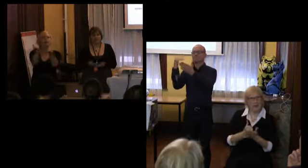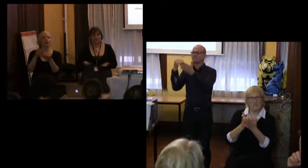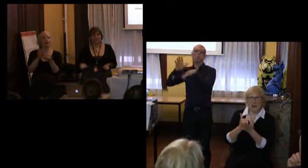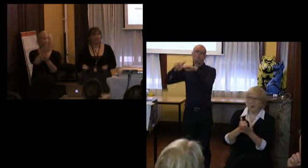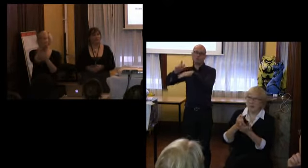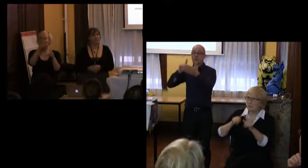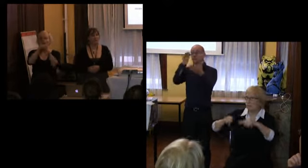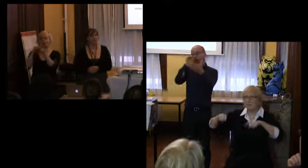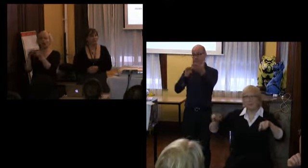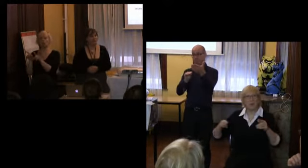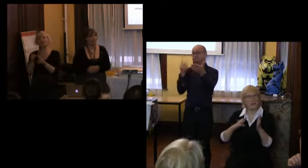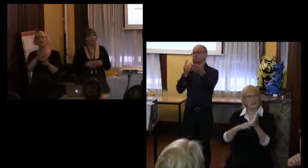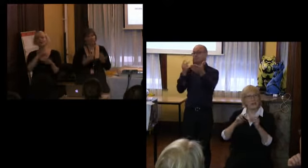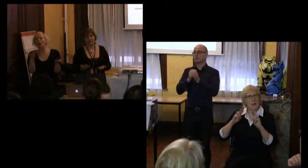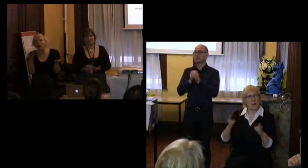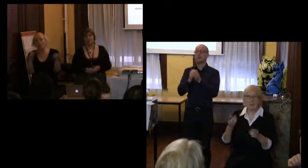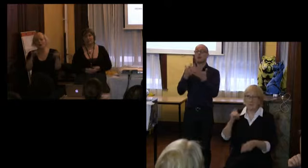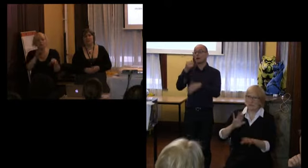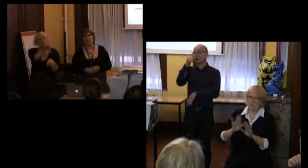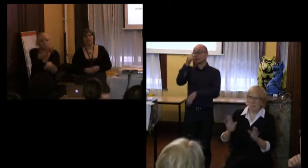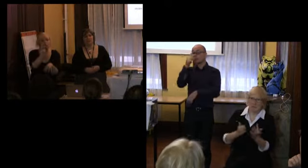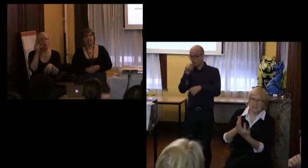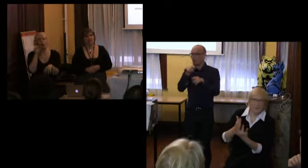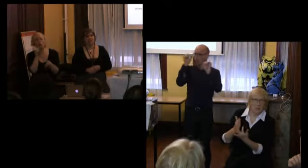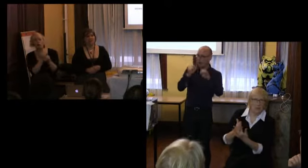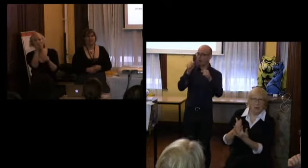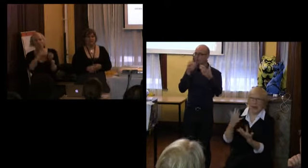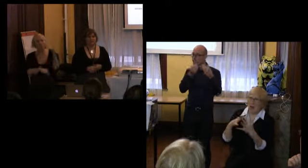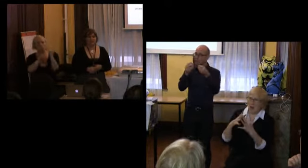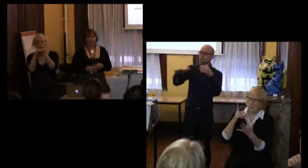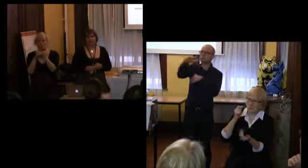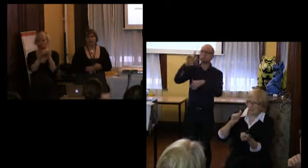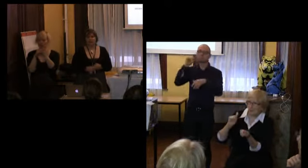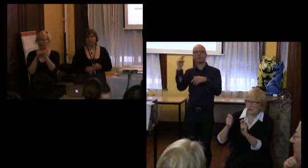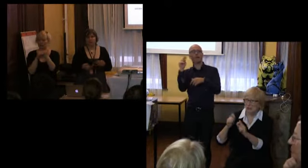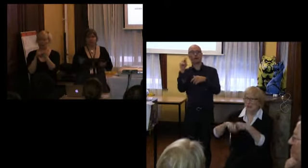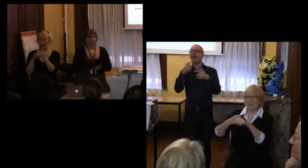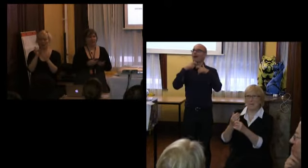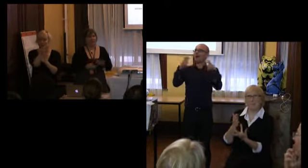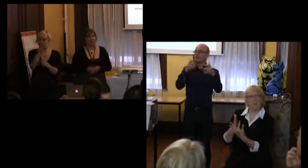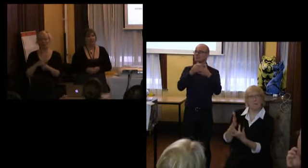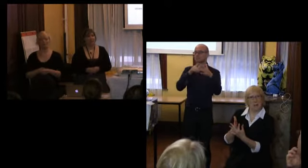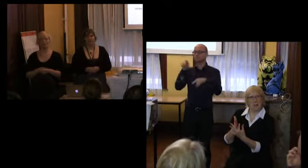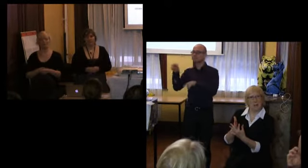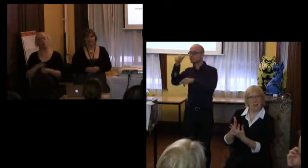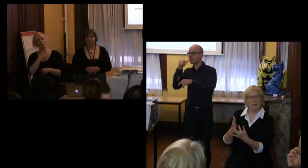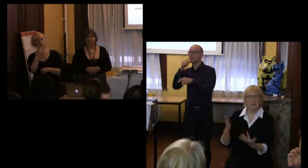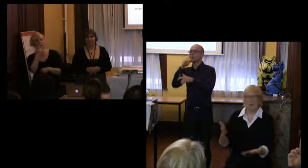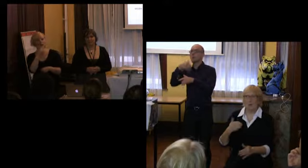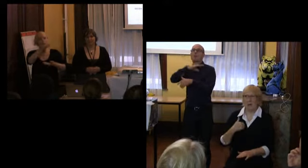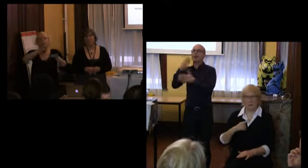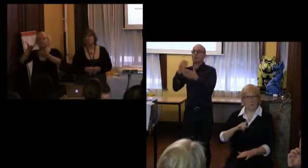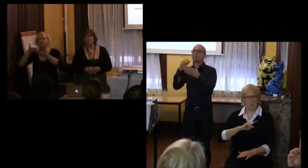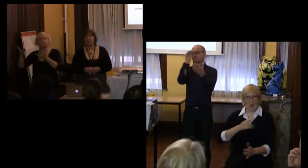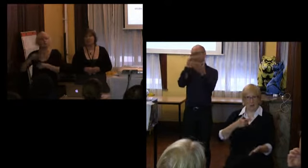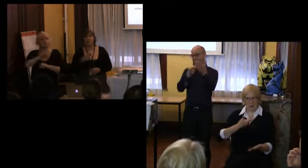that isn't accessible for deaf people. What can this museum do? So that's why we're trying to share what we've done